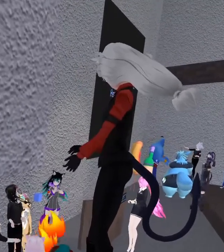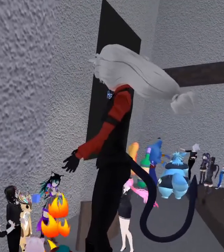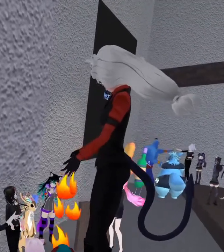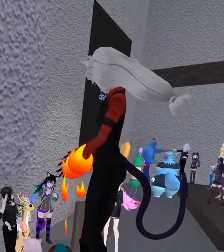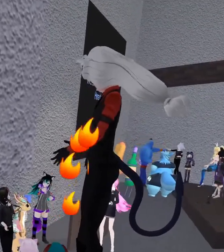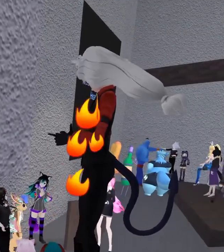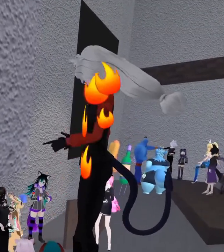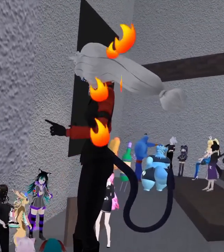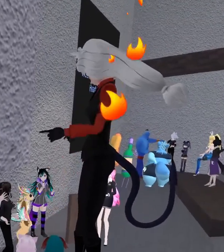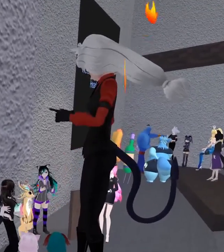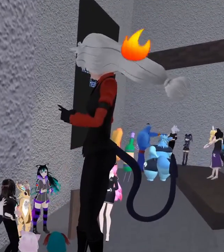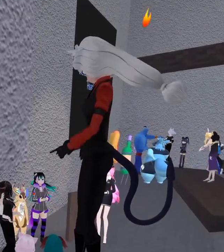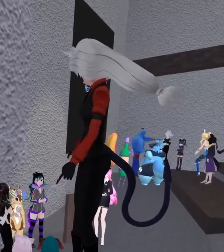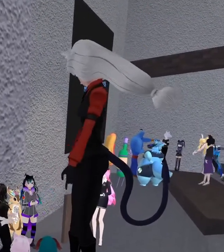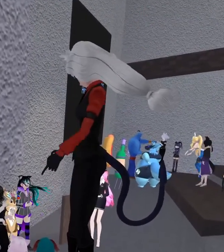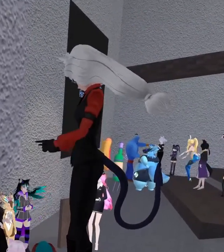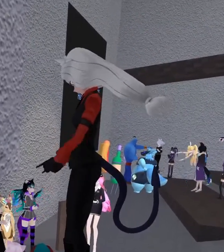Happy birthday. happy Yeah. birthday. Yep. Yeah.